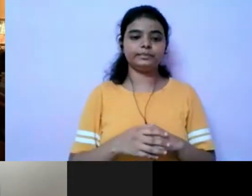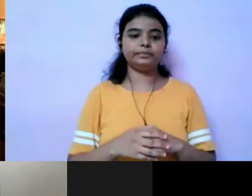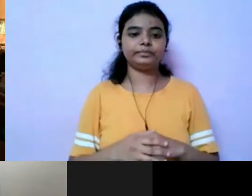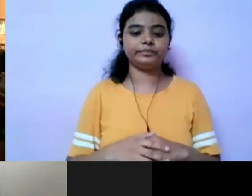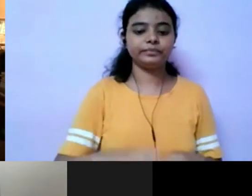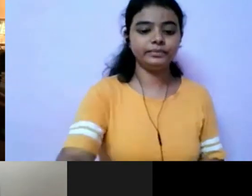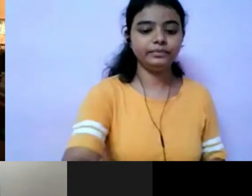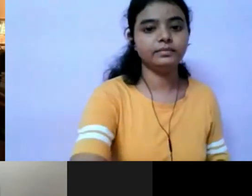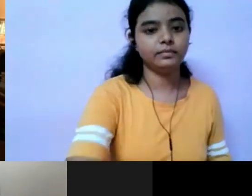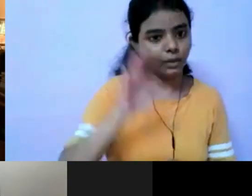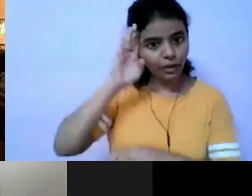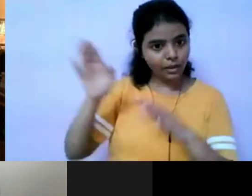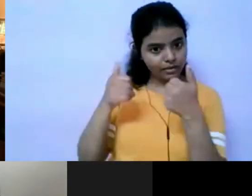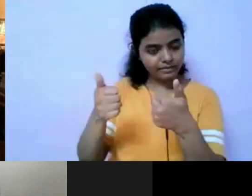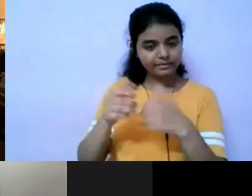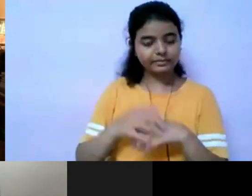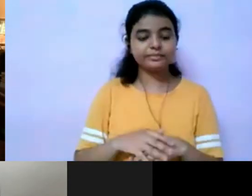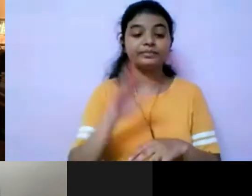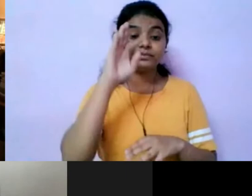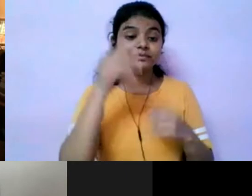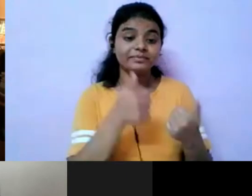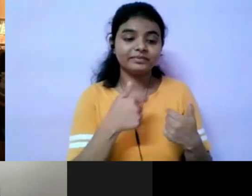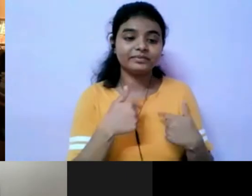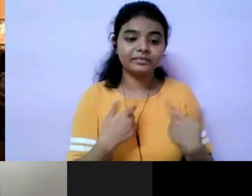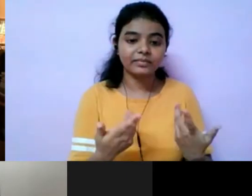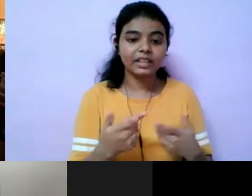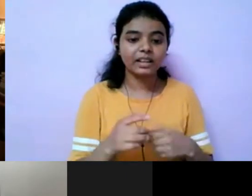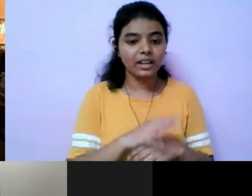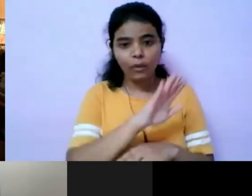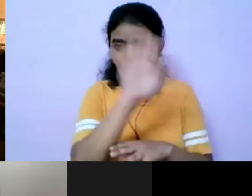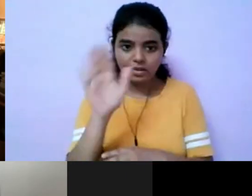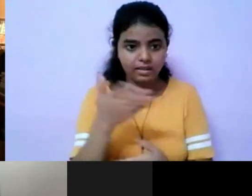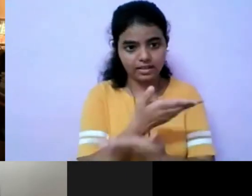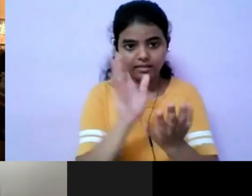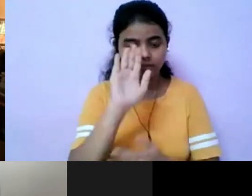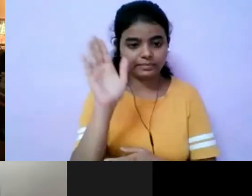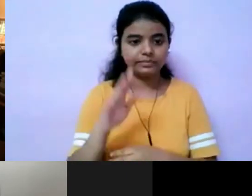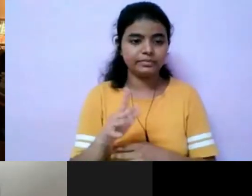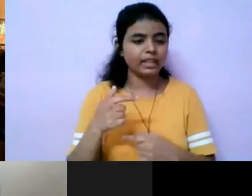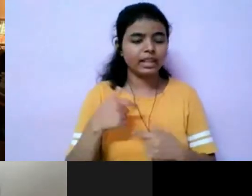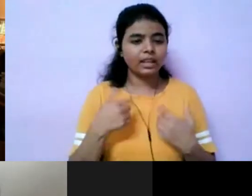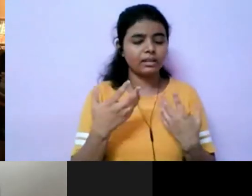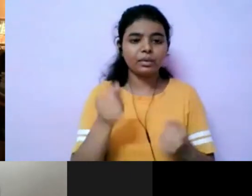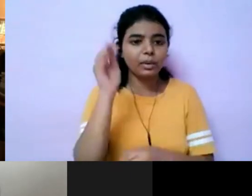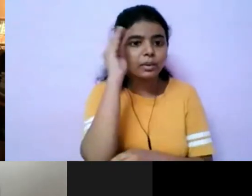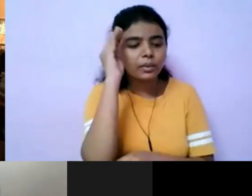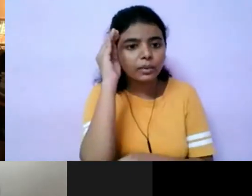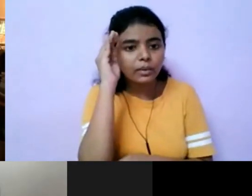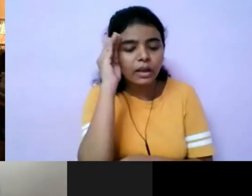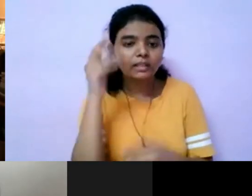Hello. Hello. Hello. Hi, Prasad sir and everyone else. Just so nice to hear you, Professor